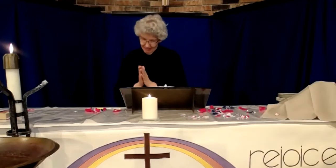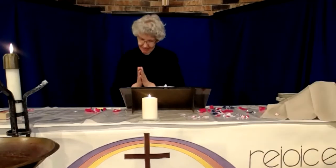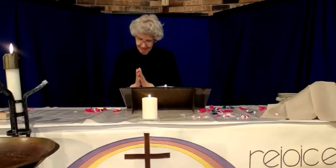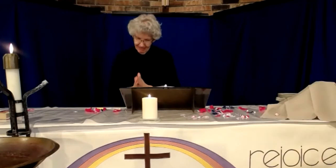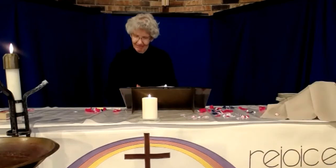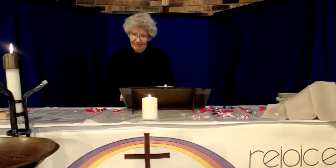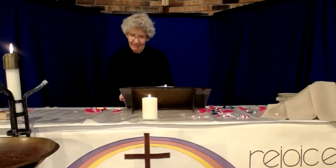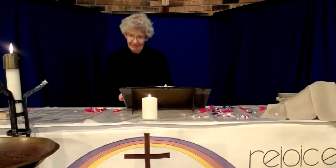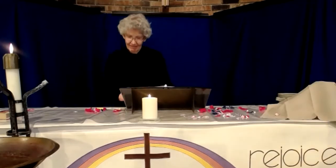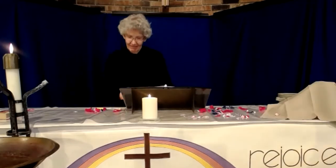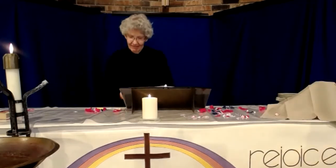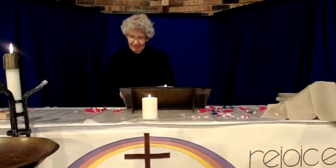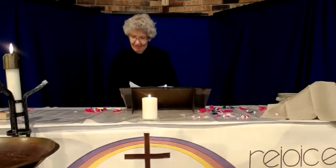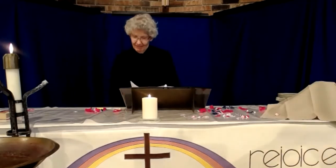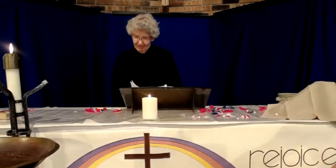Amen.